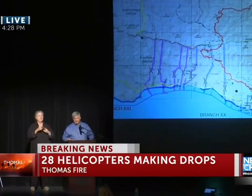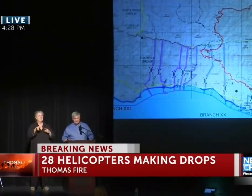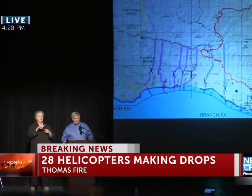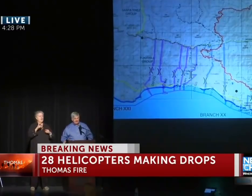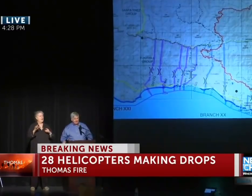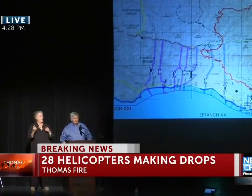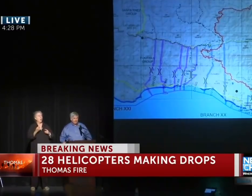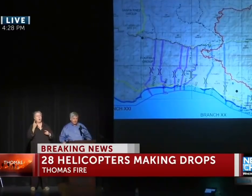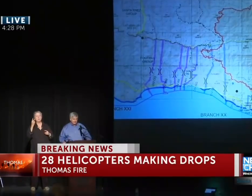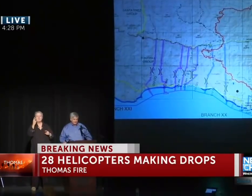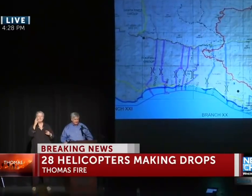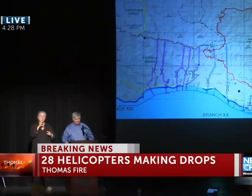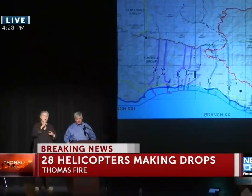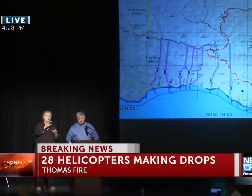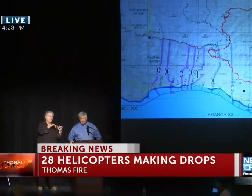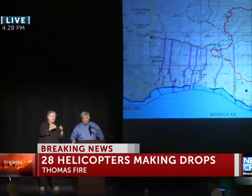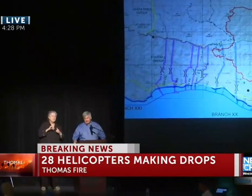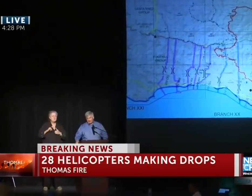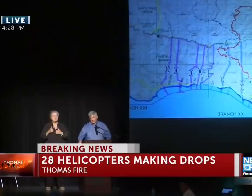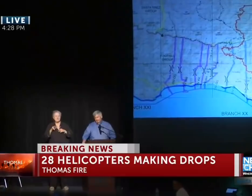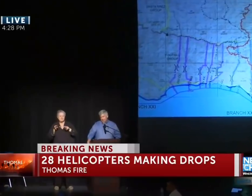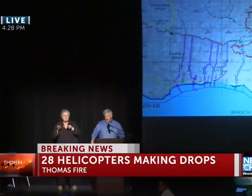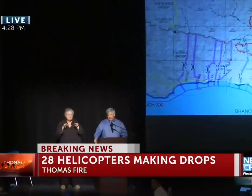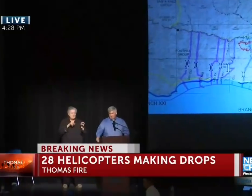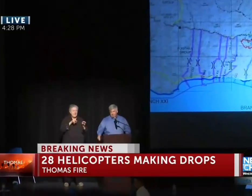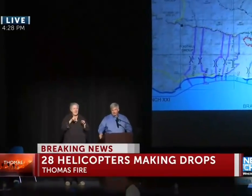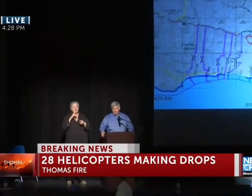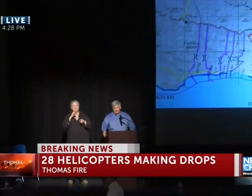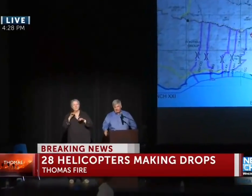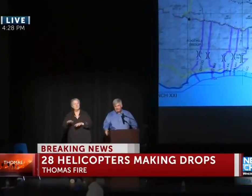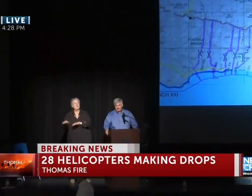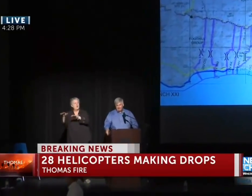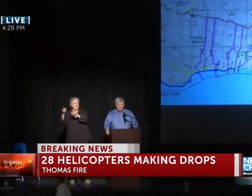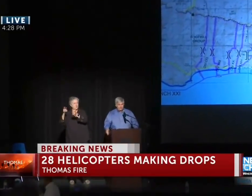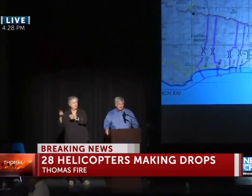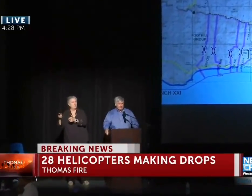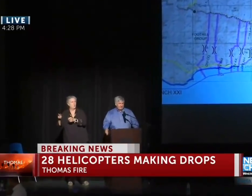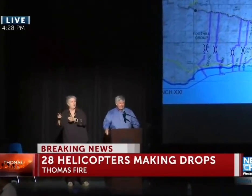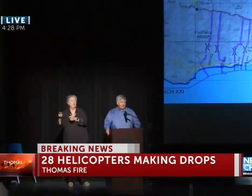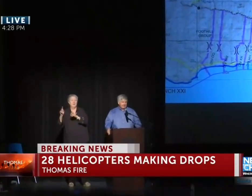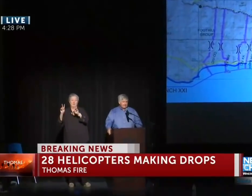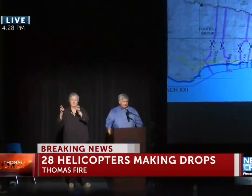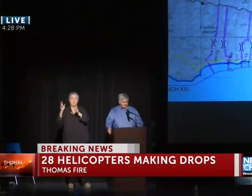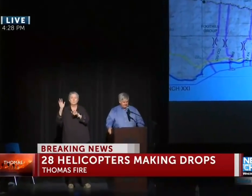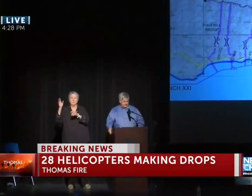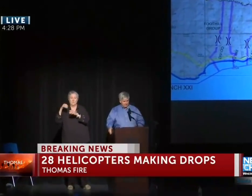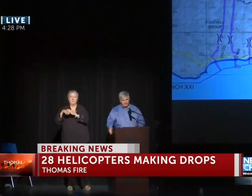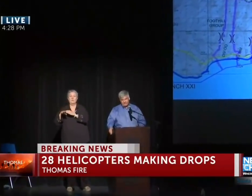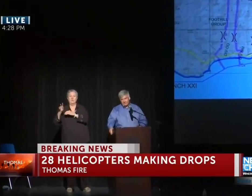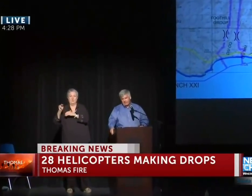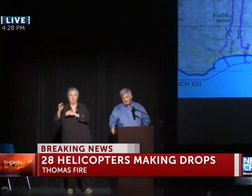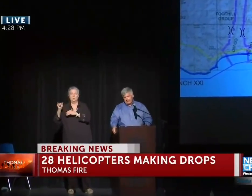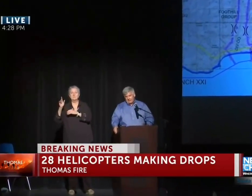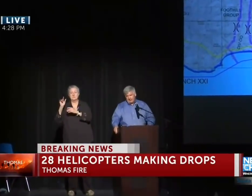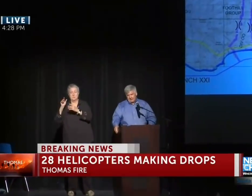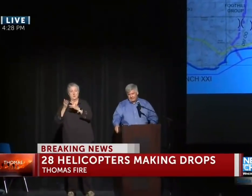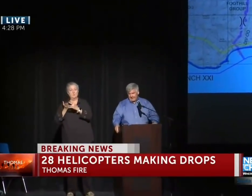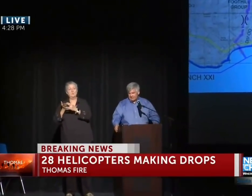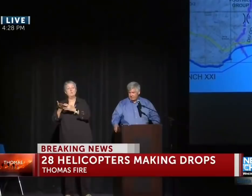our water agency and our flood control district, a topic that is soon going to be in the news as we get into the